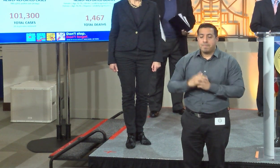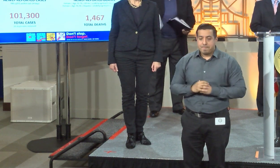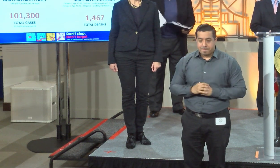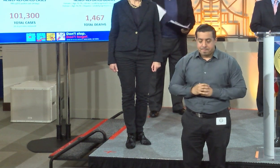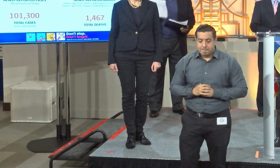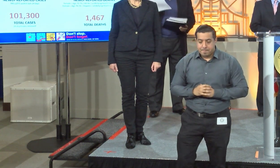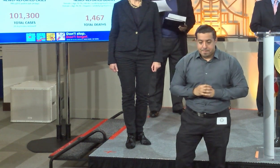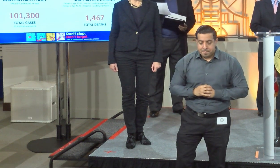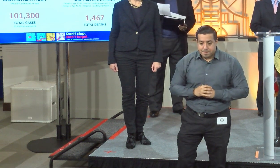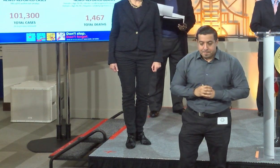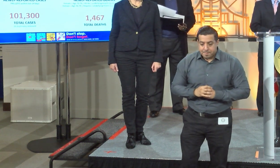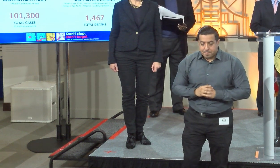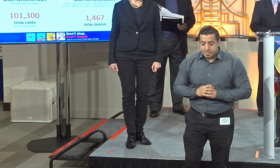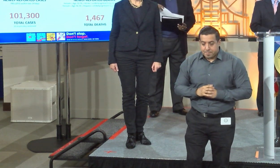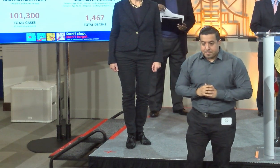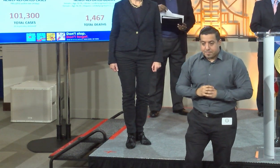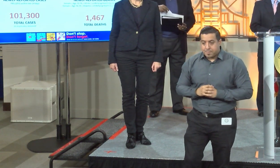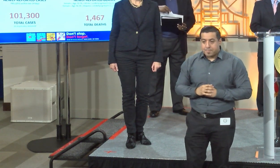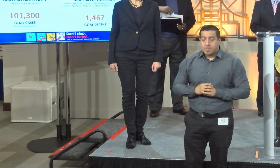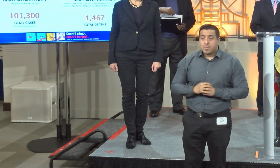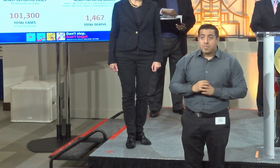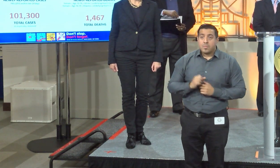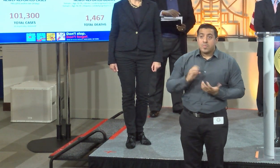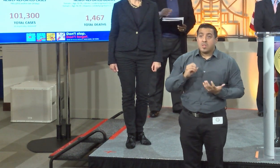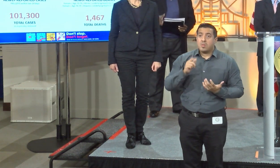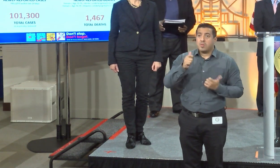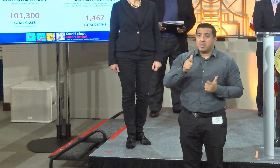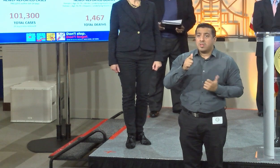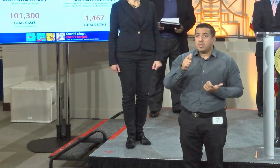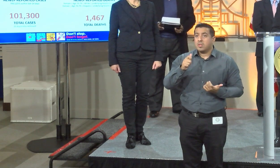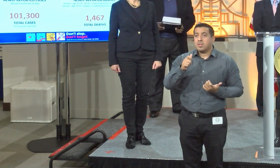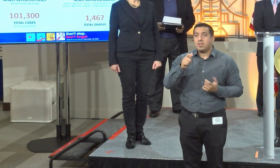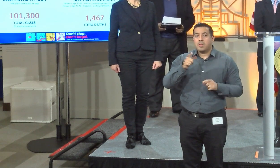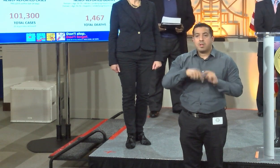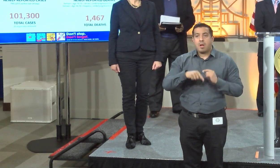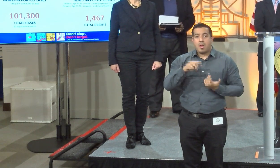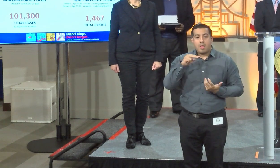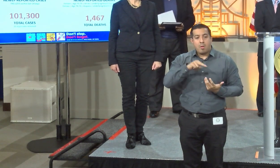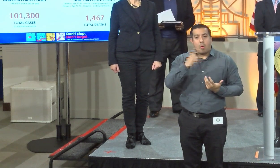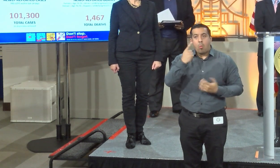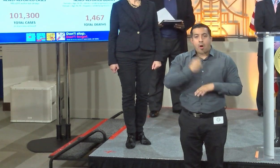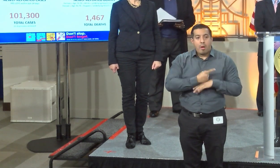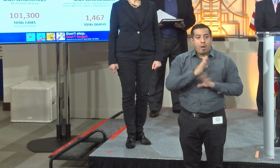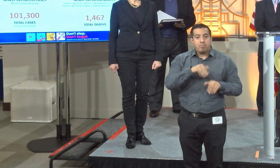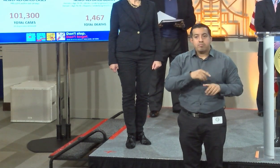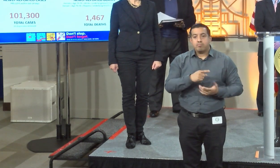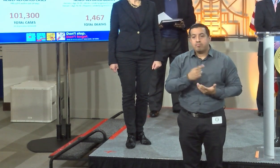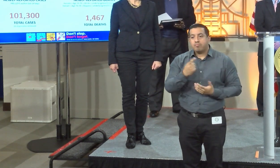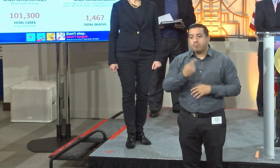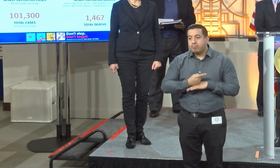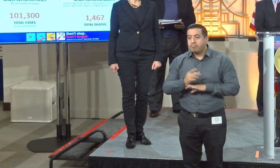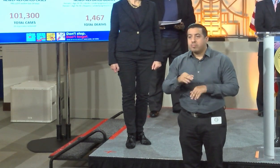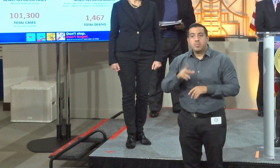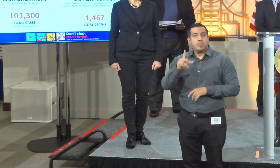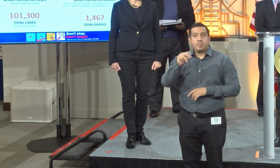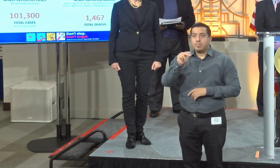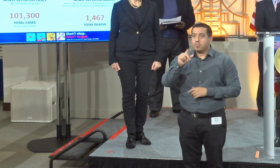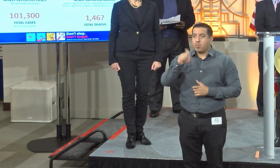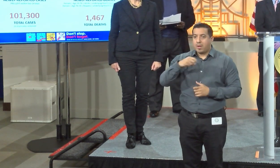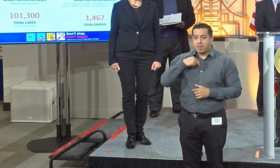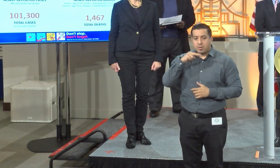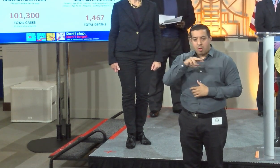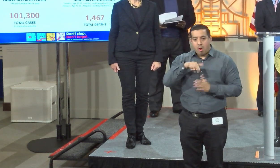1,467. And so you can't just look at any one day. You almost have to look at these numbers that